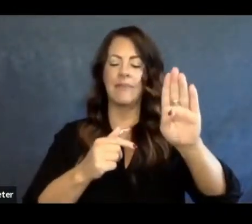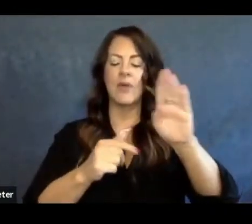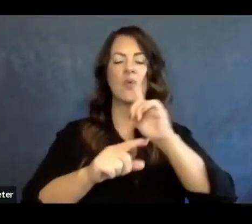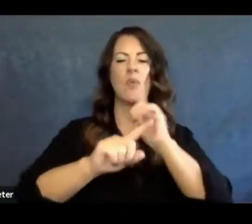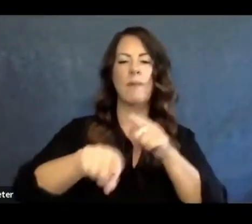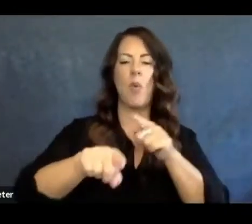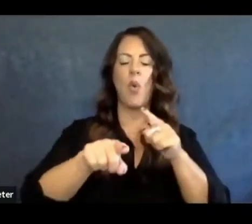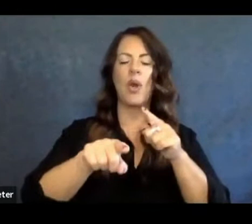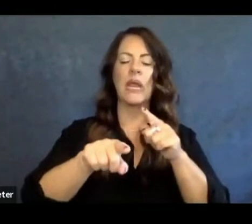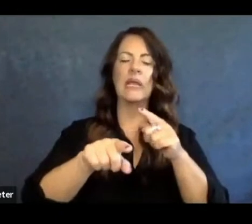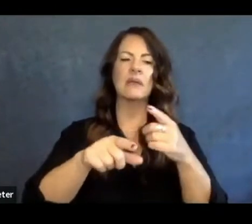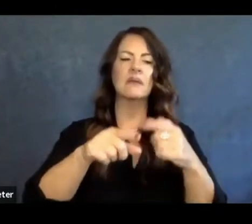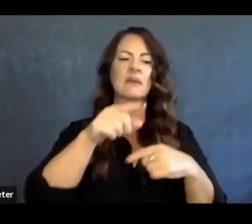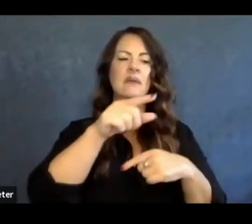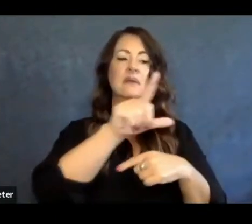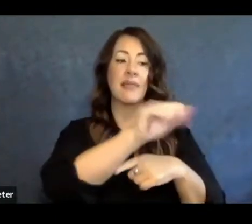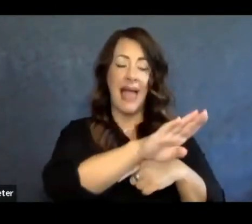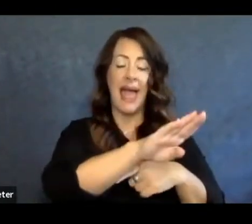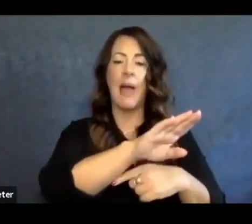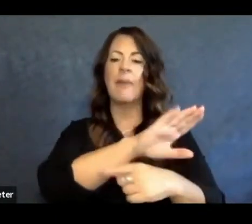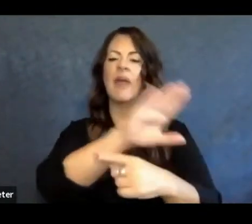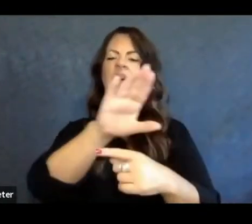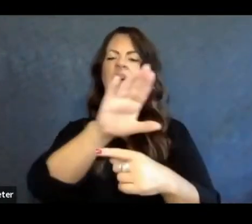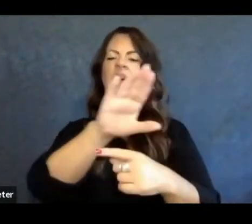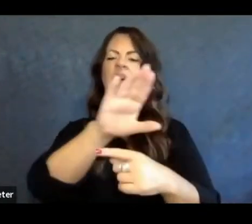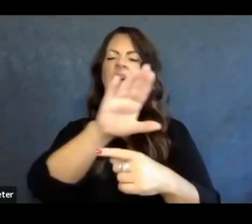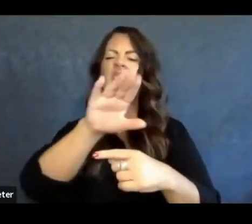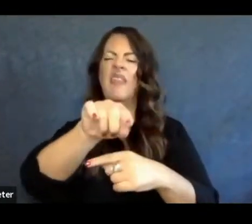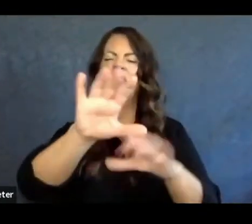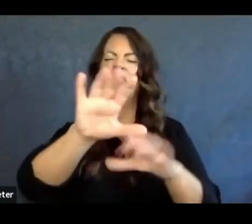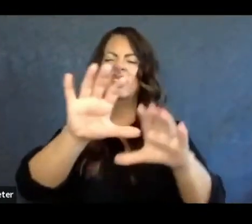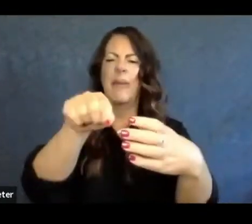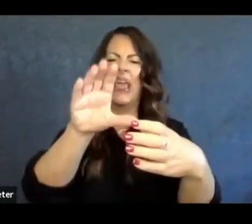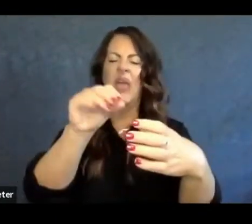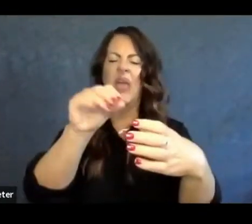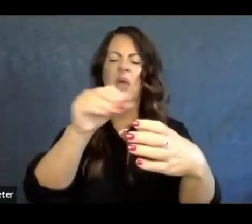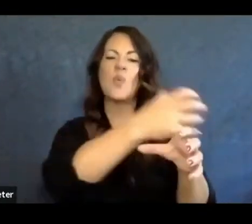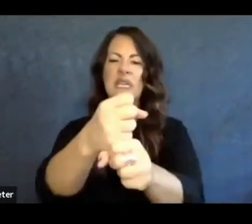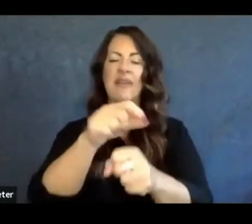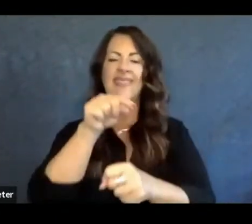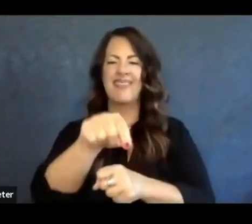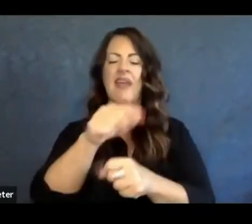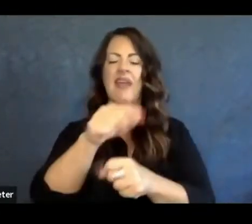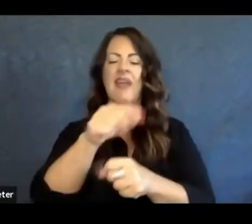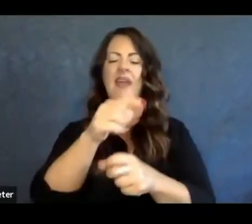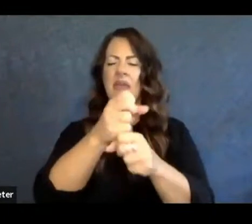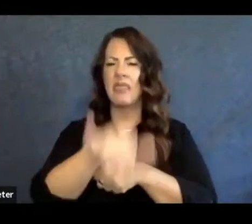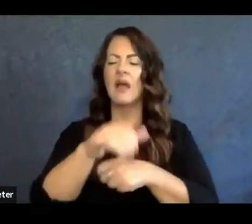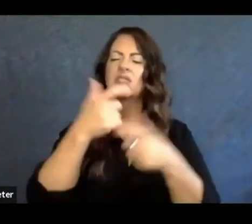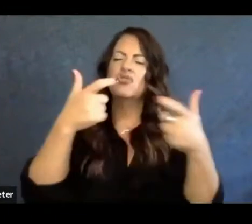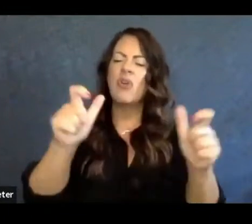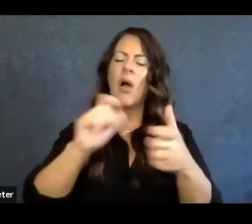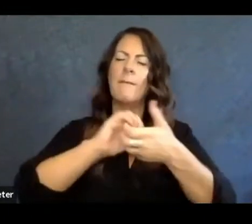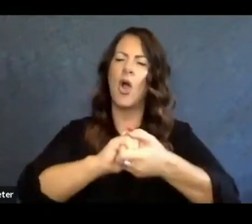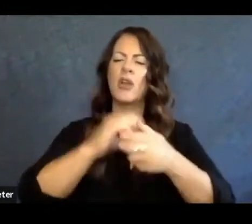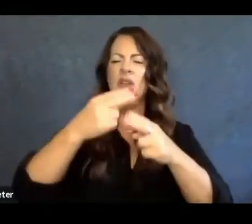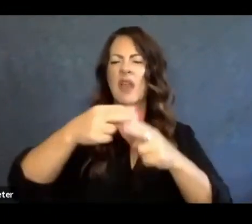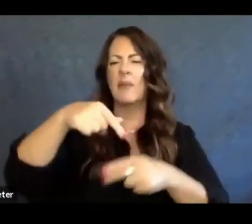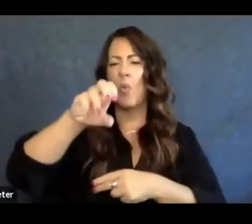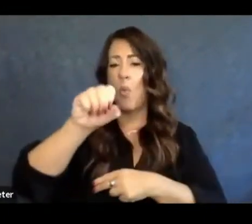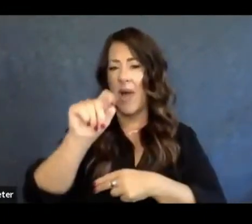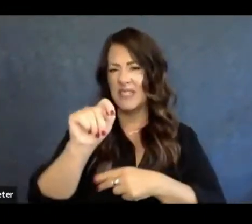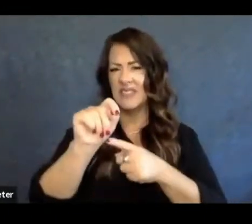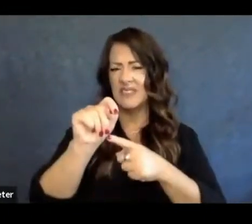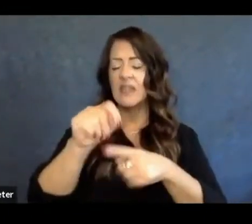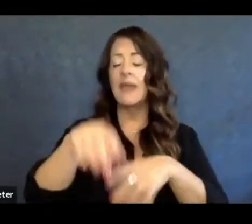that functions across the nation for certain labs. The lab that is a strong partner of ours, Quest, they send their lab